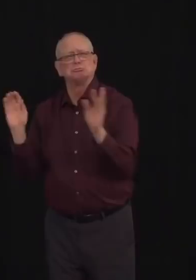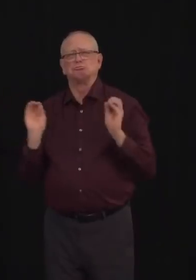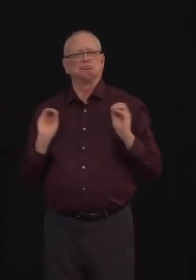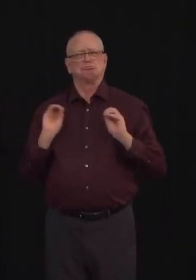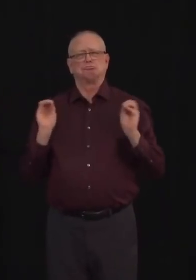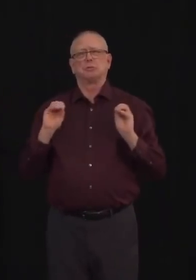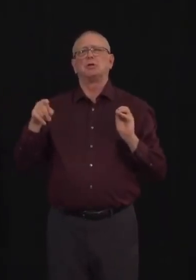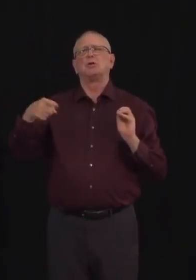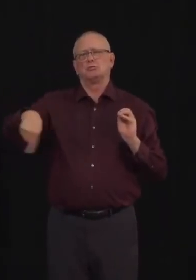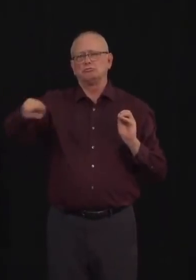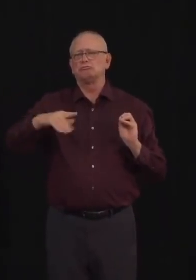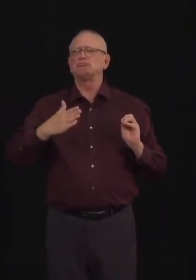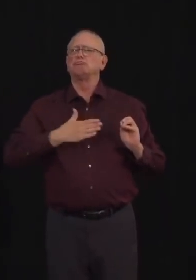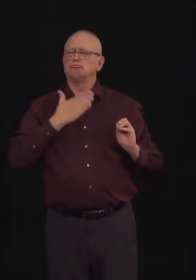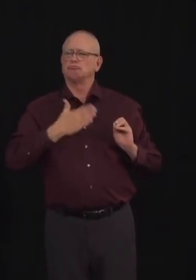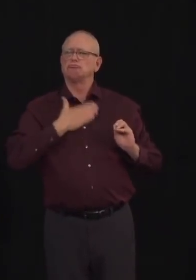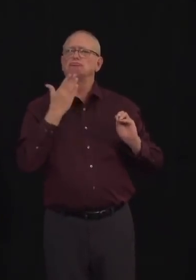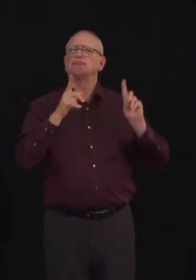processed